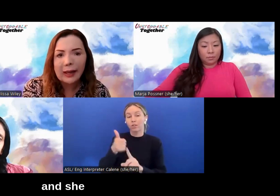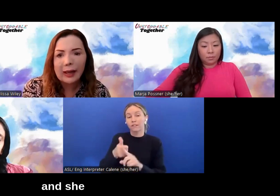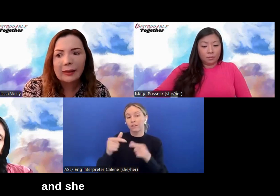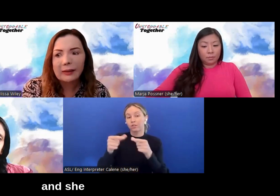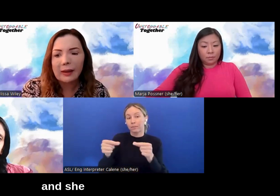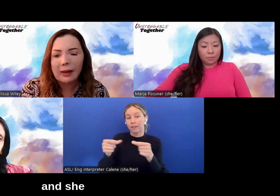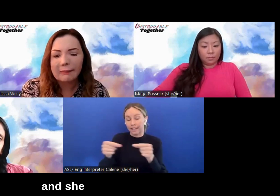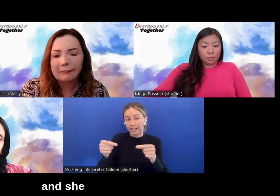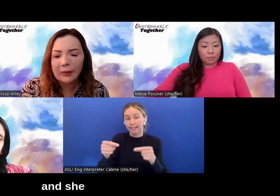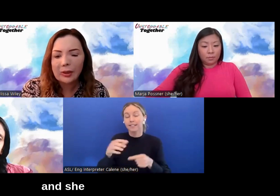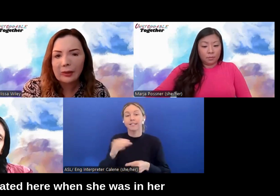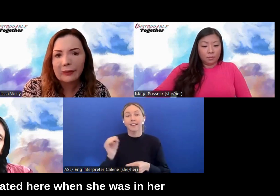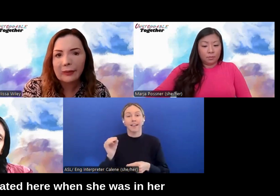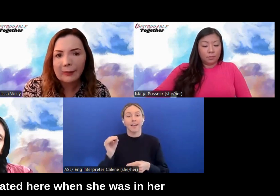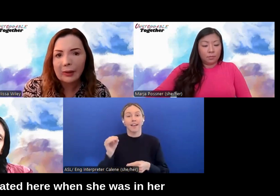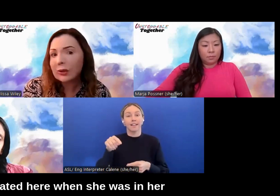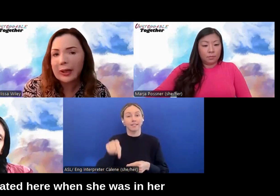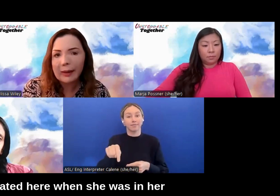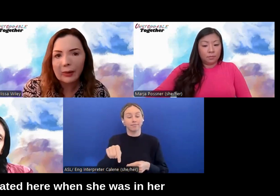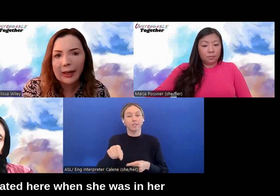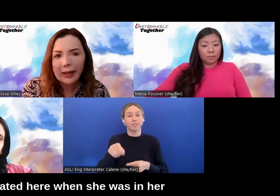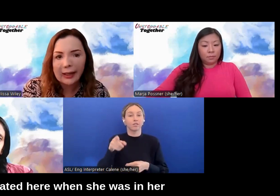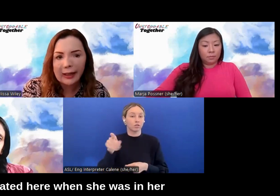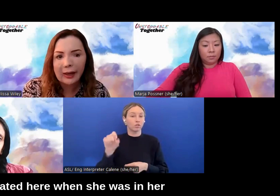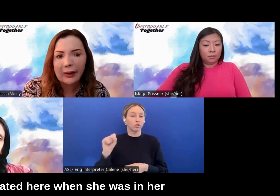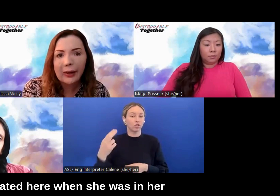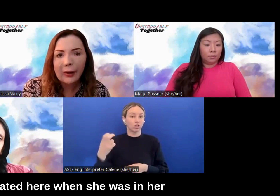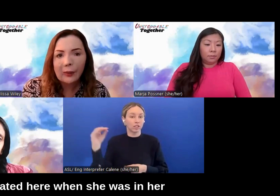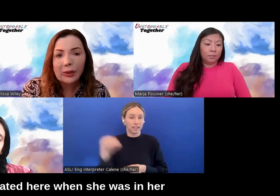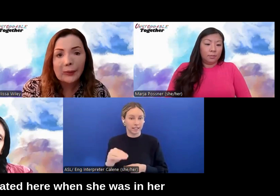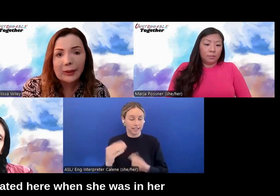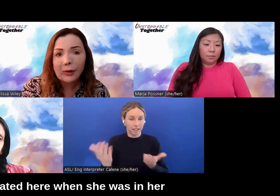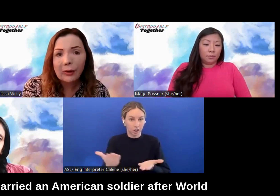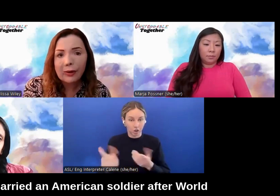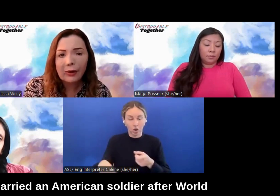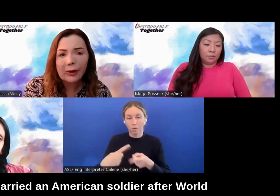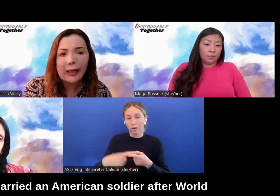Japanese, and she immigrated here